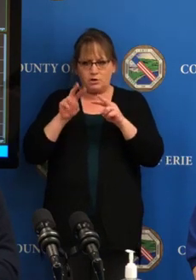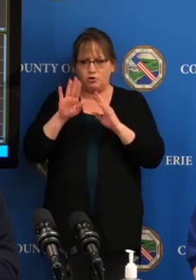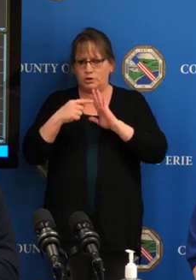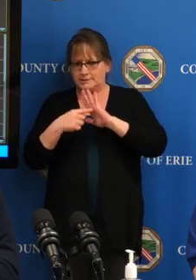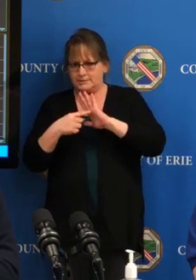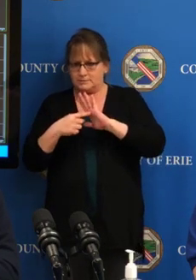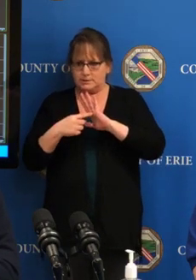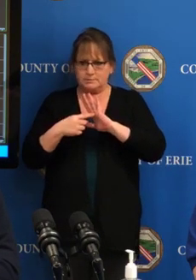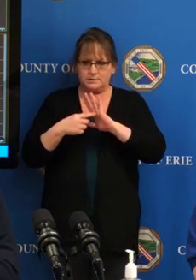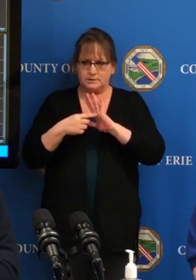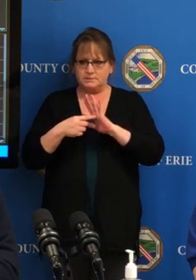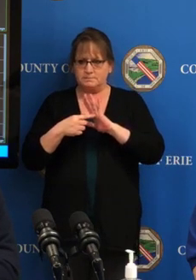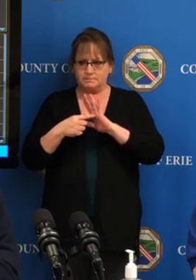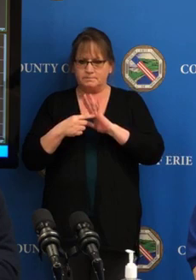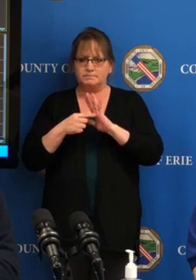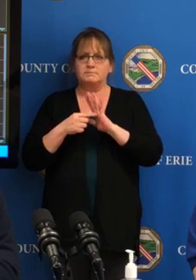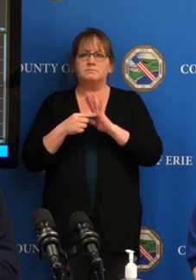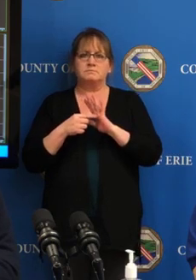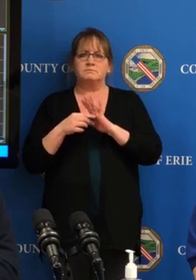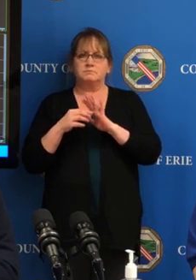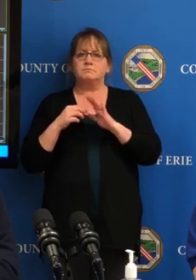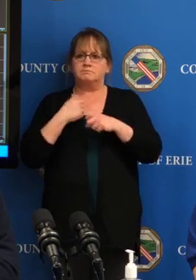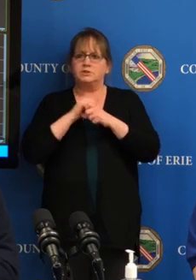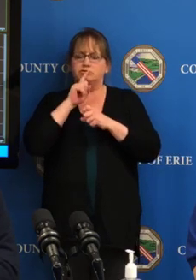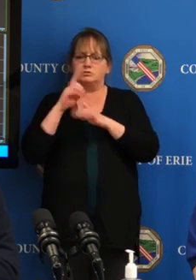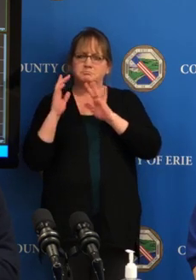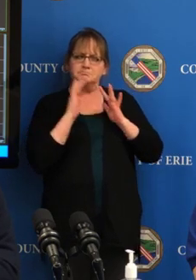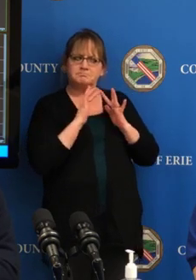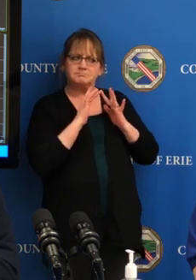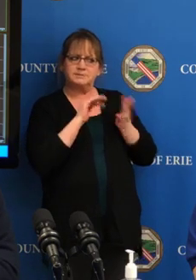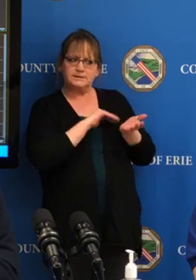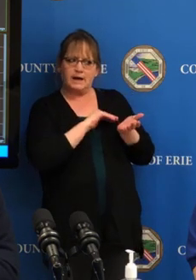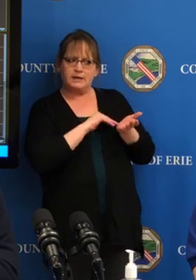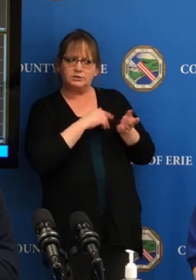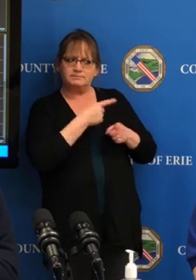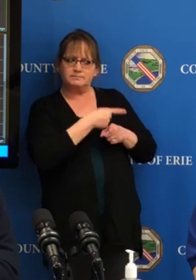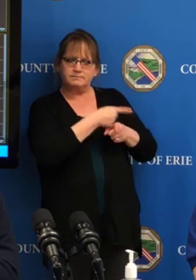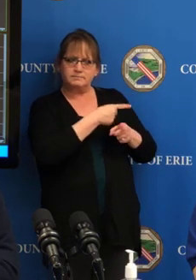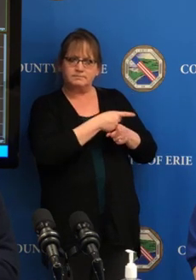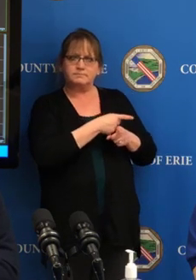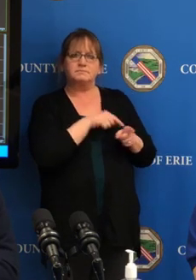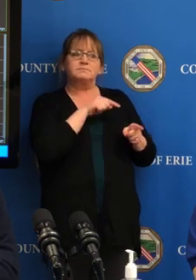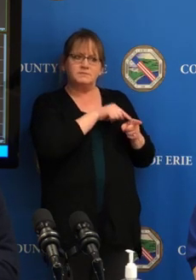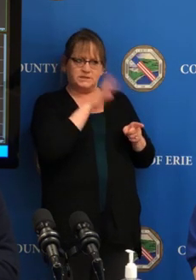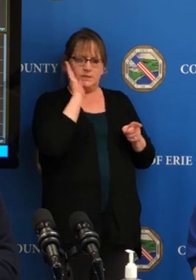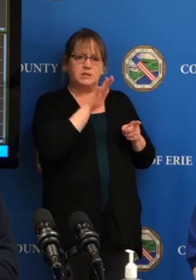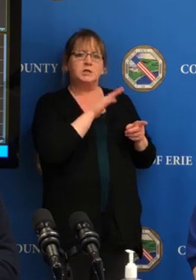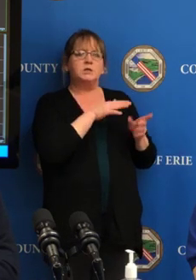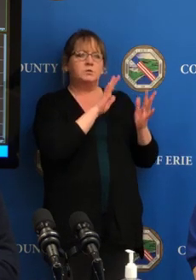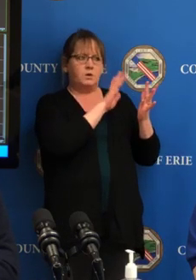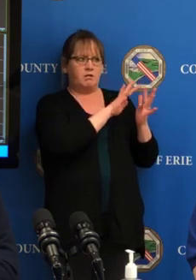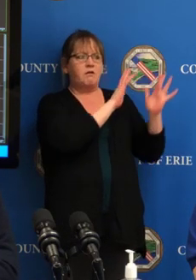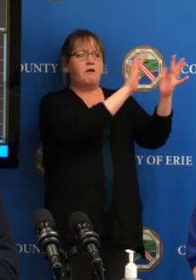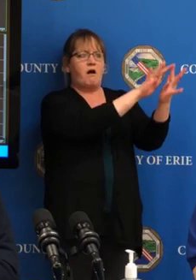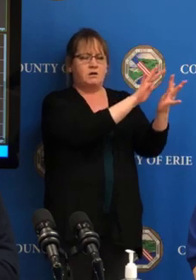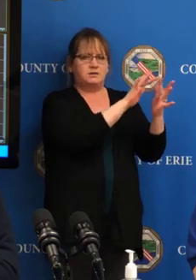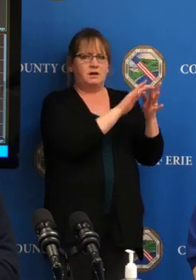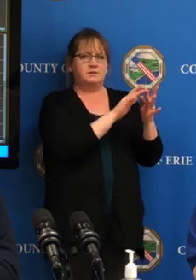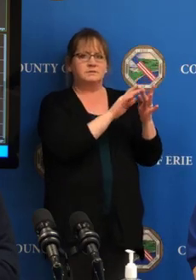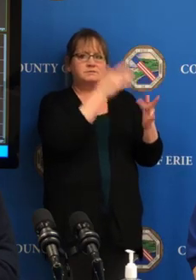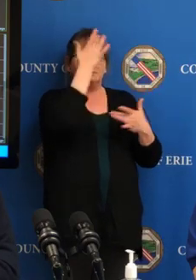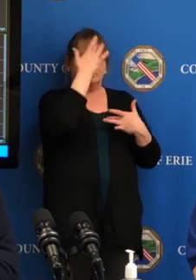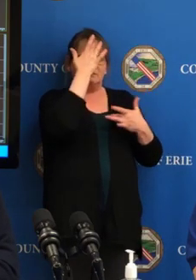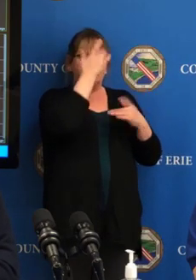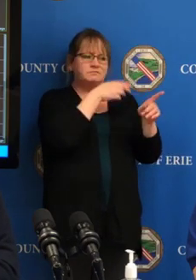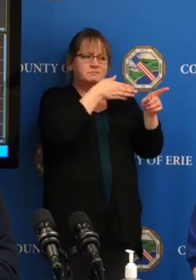symptoms. You should be in contact with your doctor. You will be in contact with an epidemiologist or a member from our epidemiologist staff from the Erie